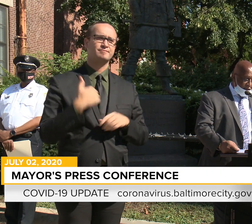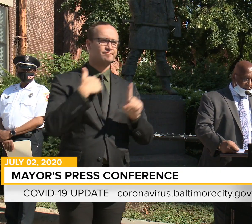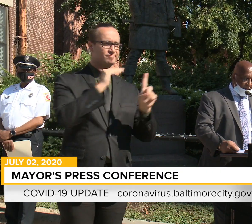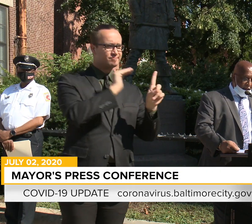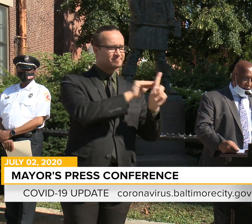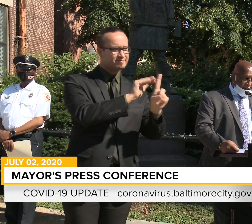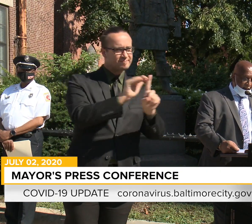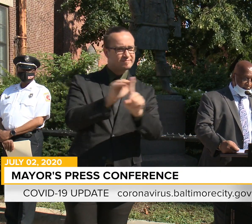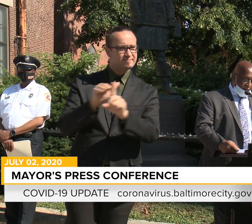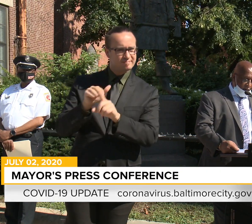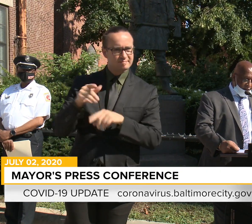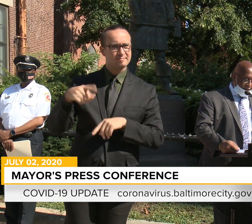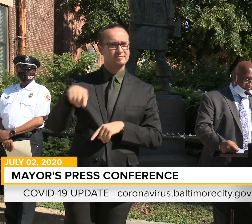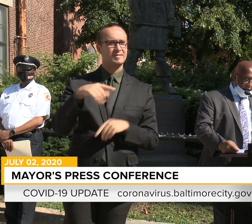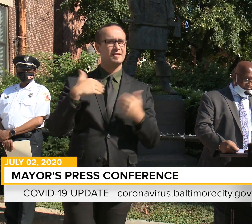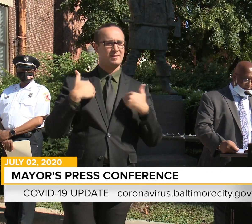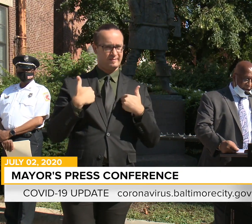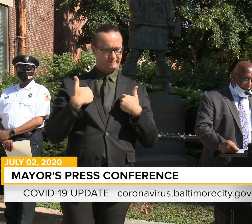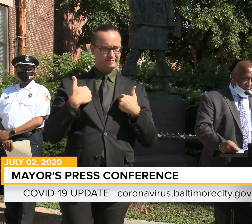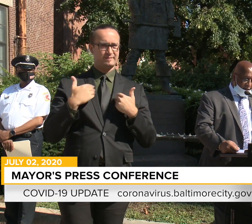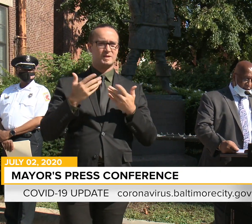at